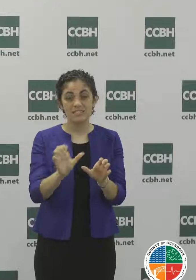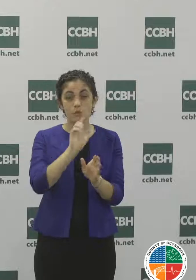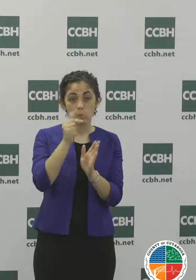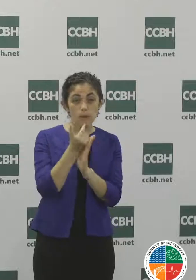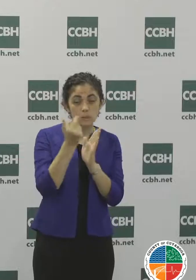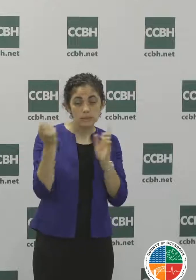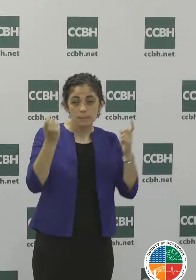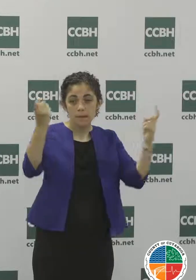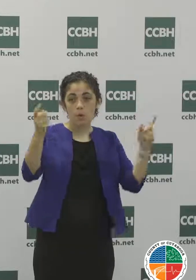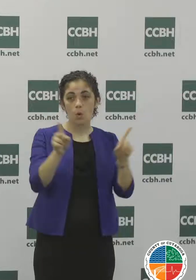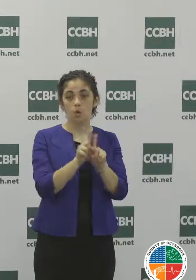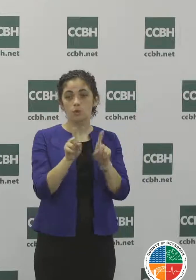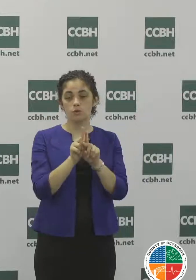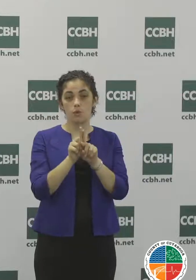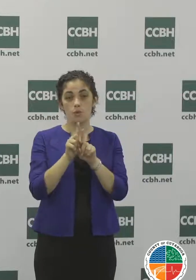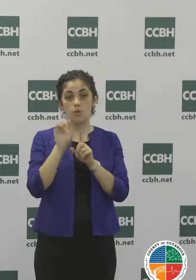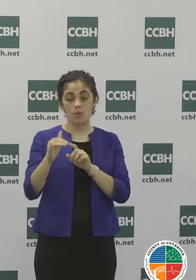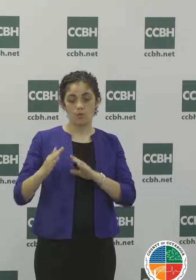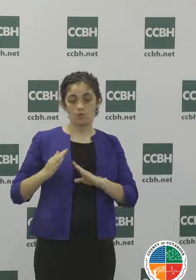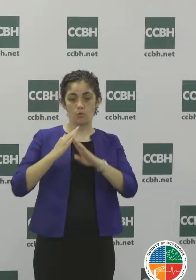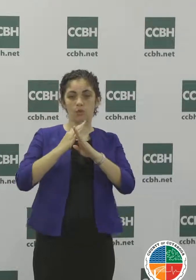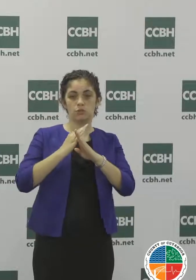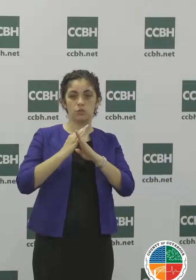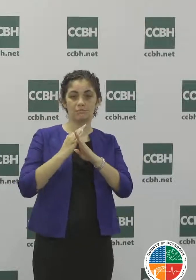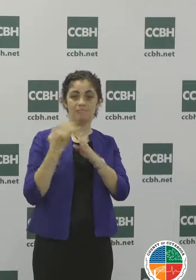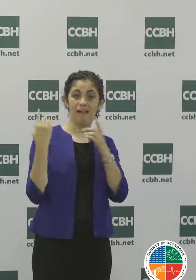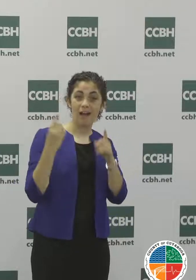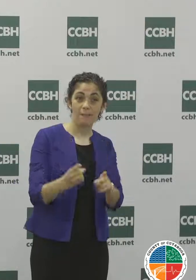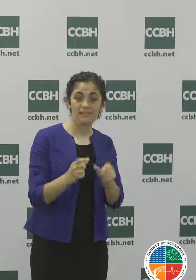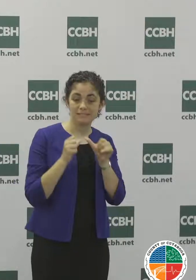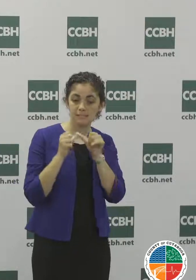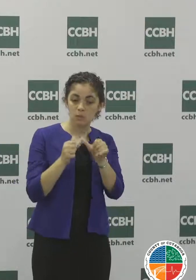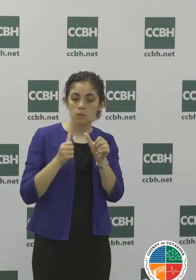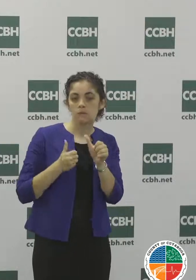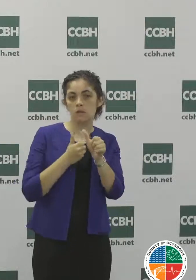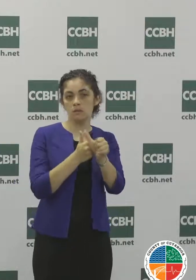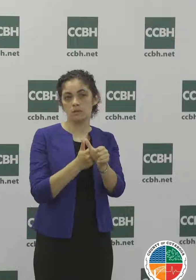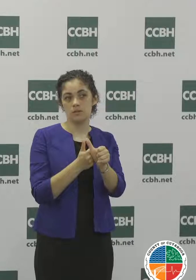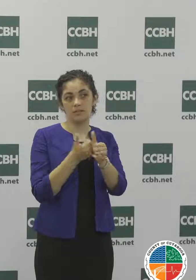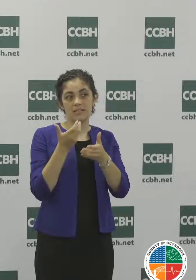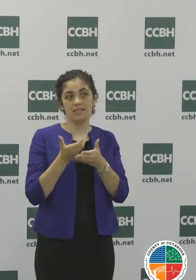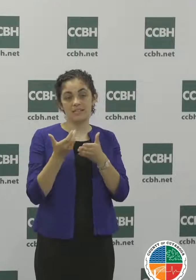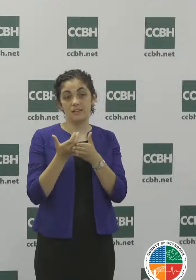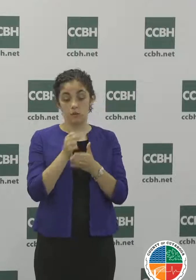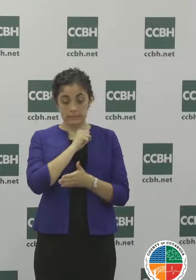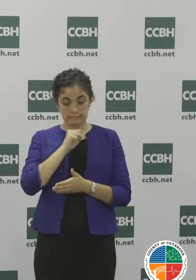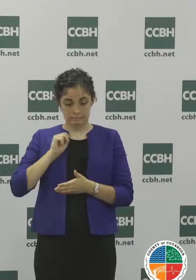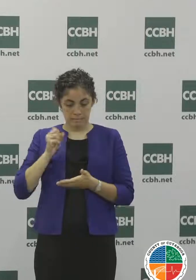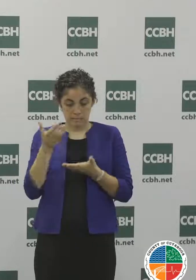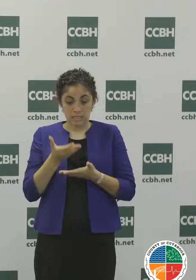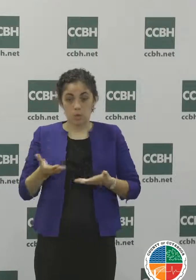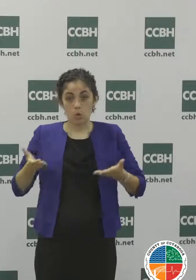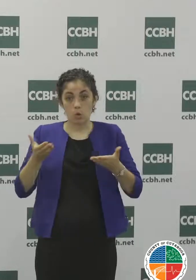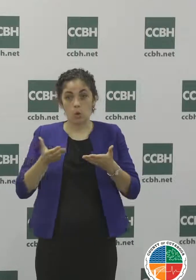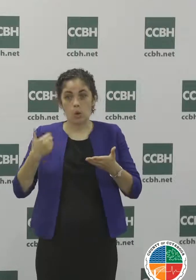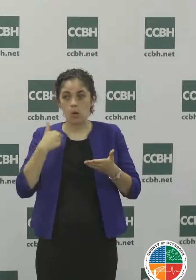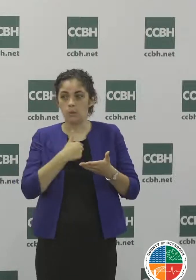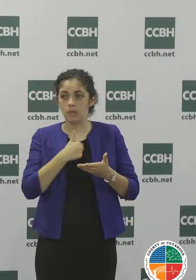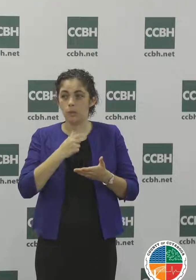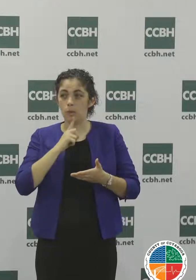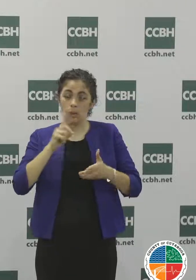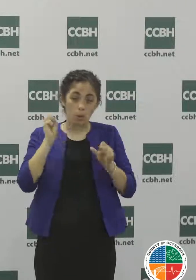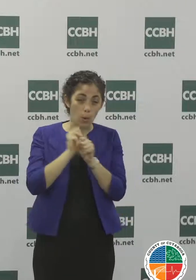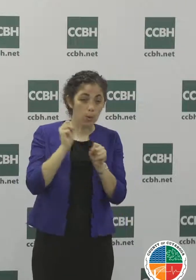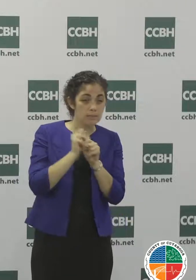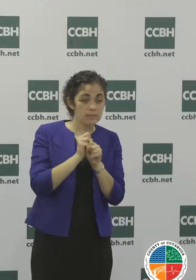ensure that prevention protocols are established and followed. On behalf of our staff that has been directly working